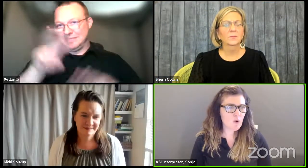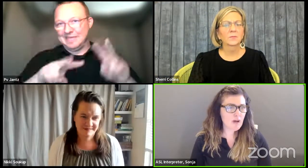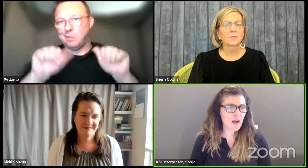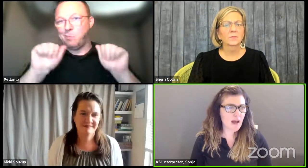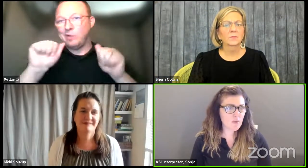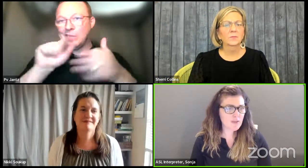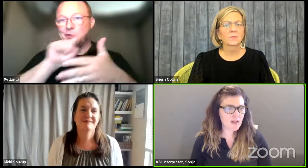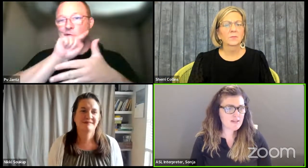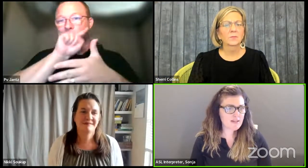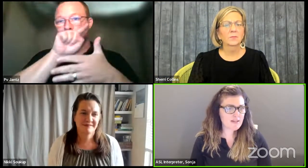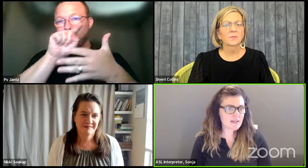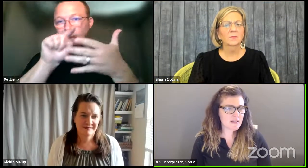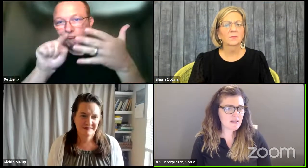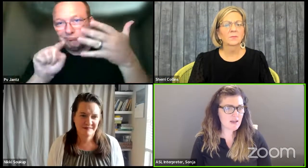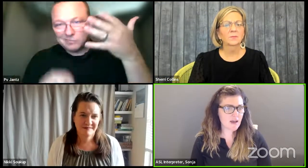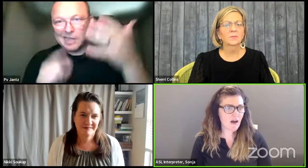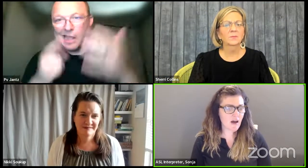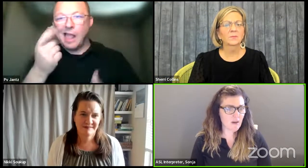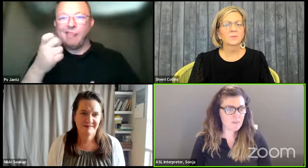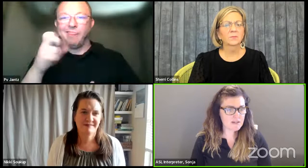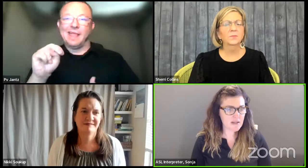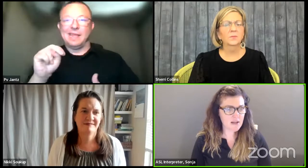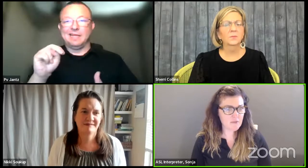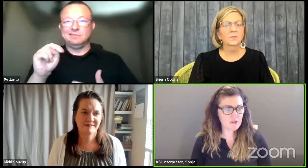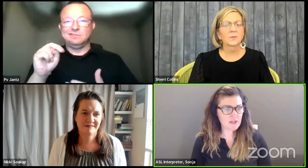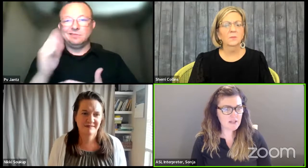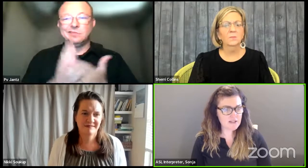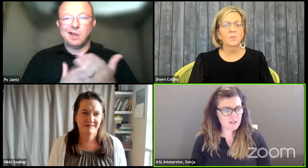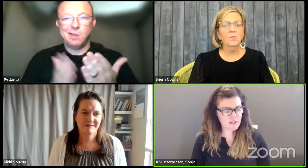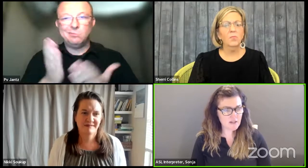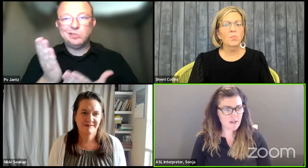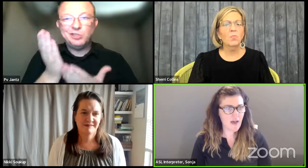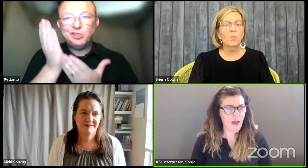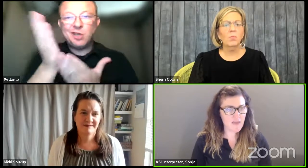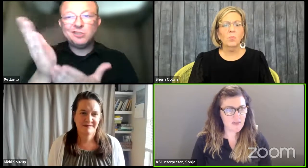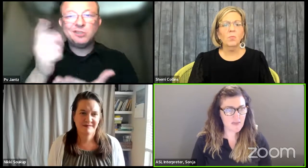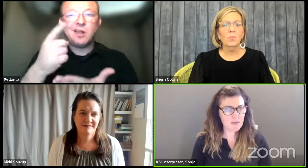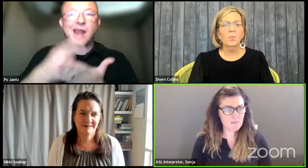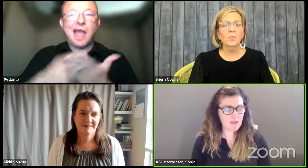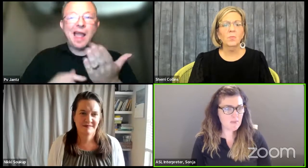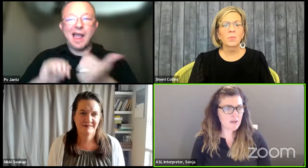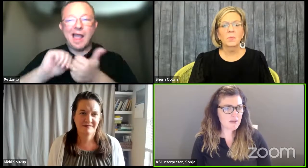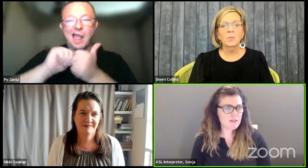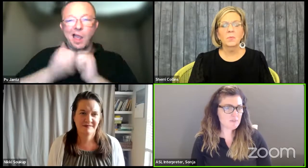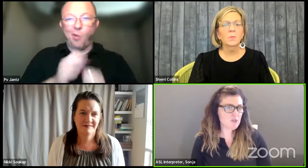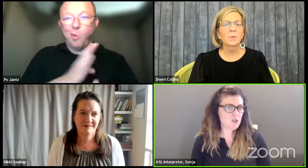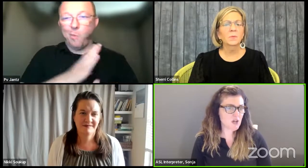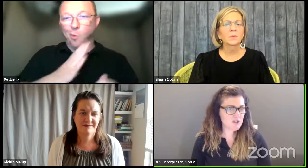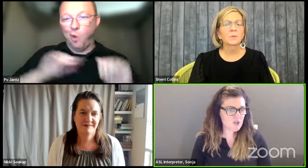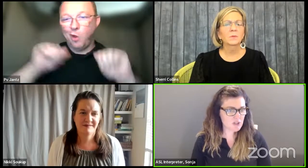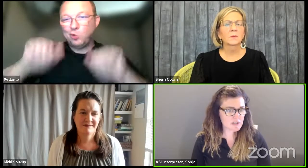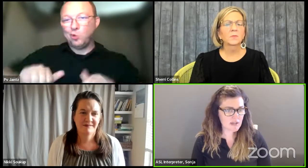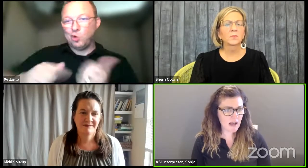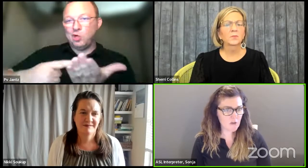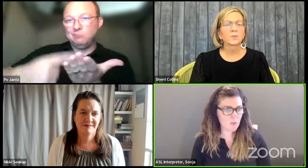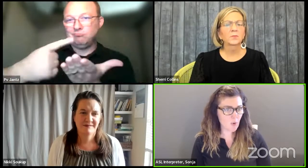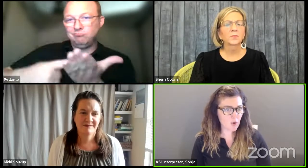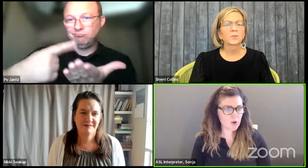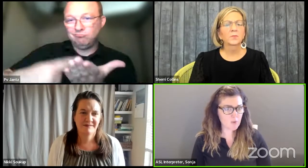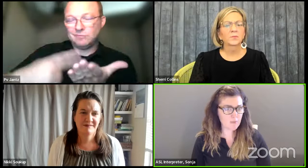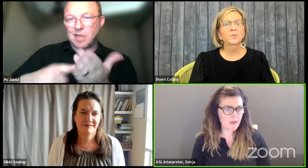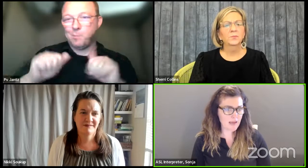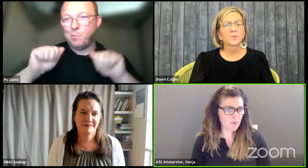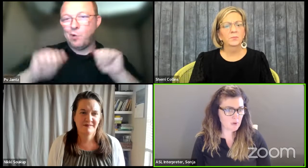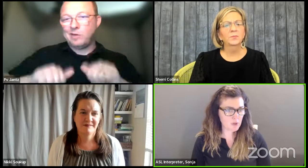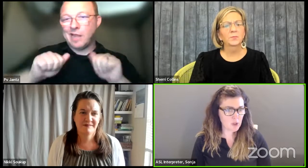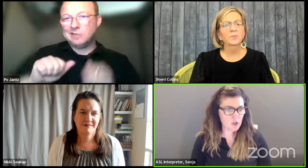Mainly what I would like to see is kind of a list, and then maybe some suggestions on how the